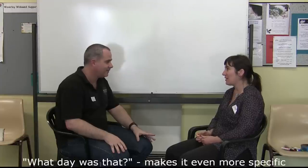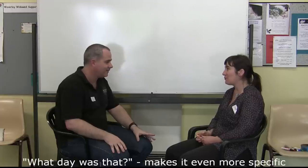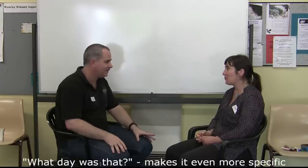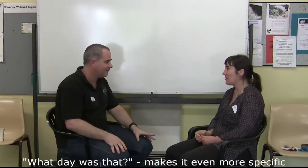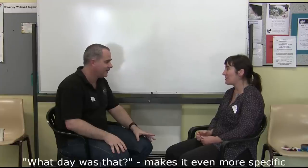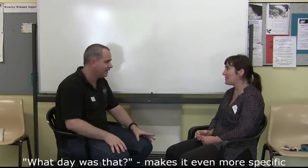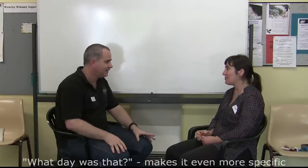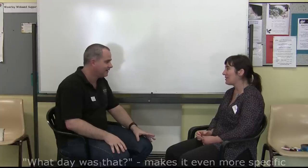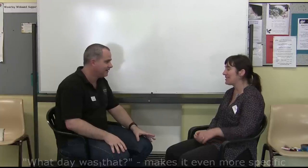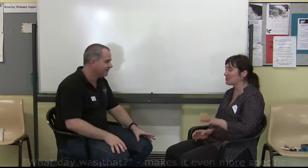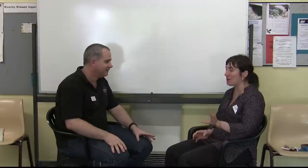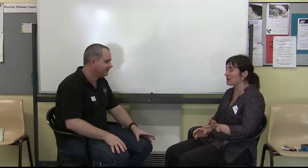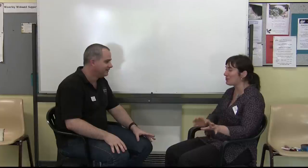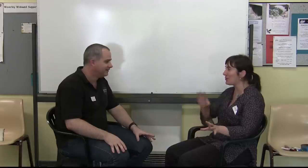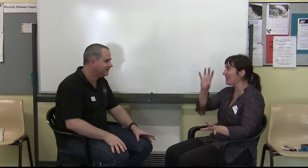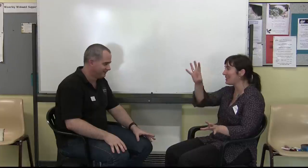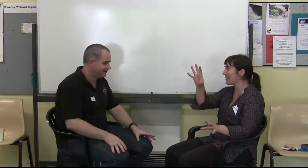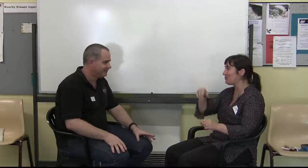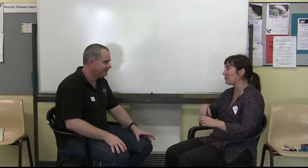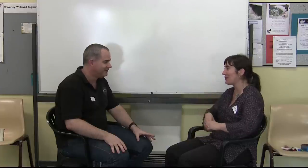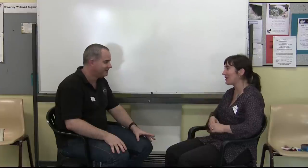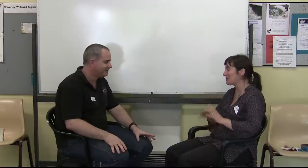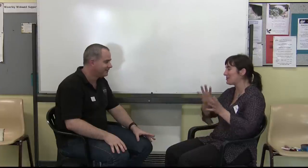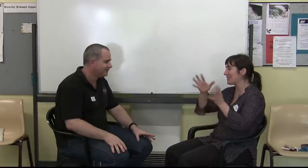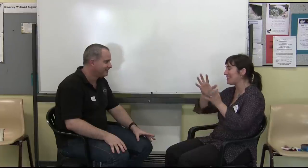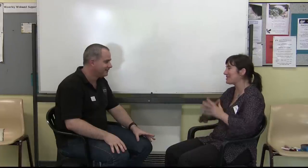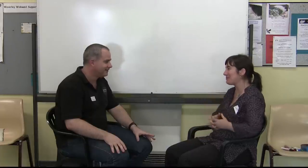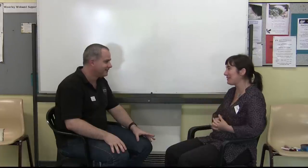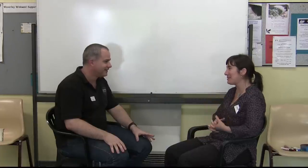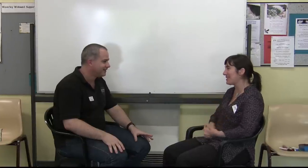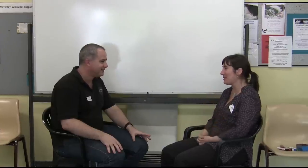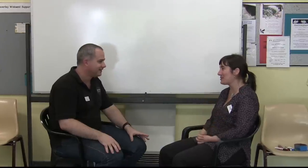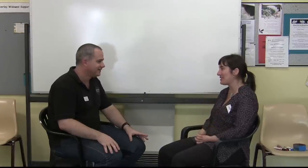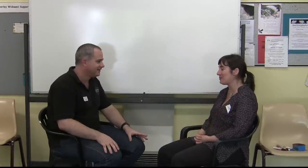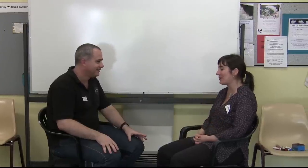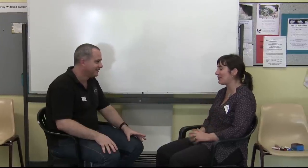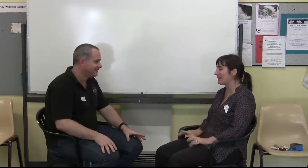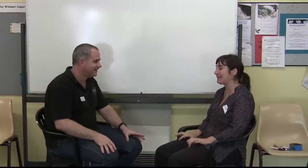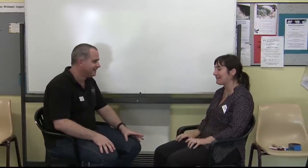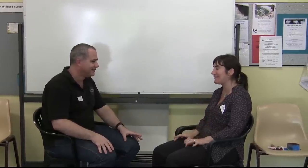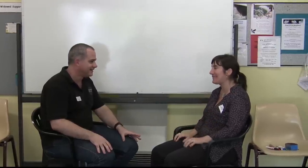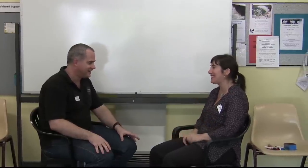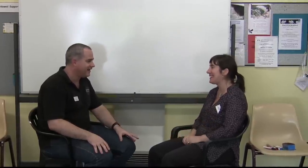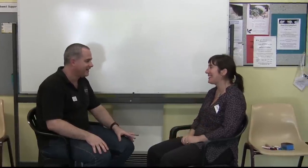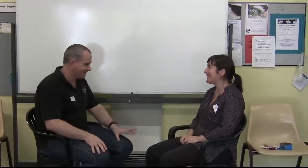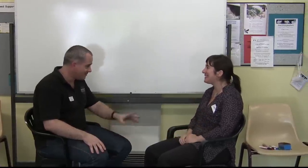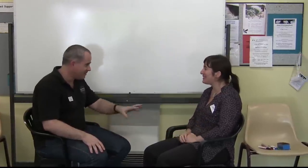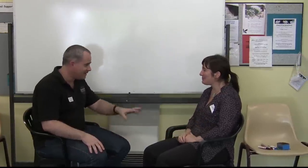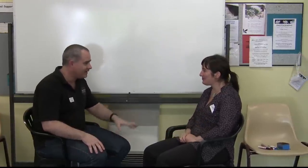like four hours in the middle. had a couple in the morning and then a few at night but it was like this middle of the day. was sitting around going. Yeah. Okay, so I'm getting miserable